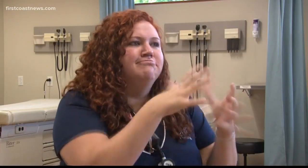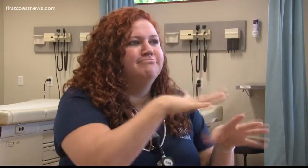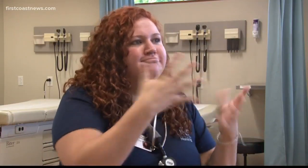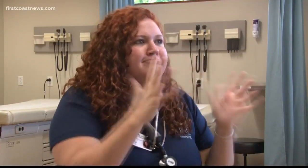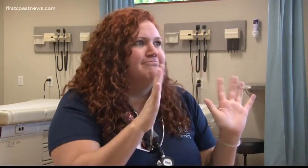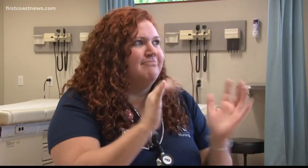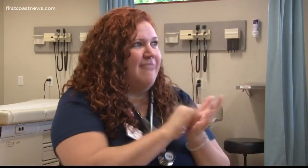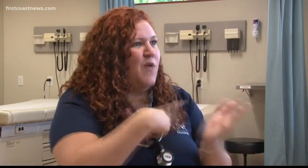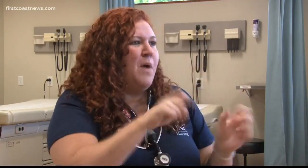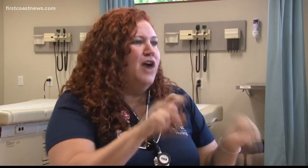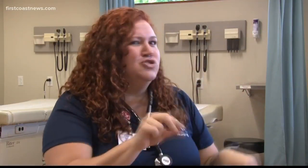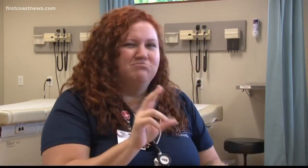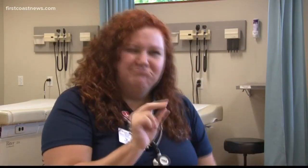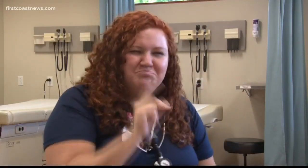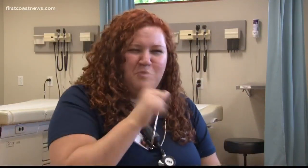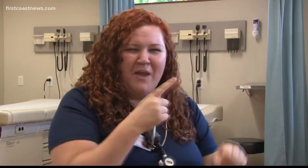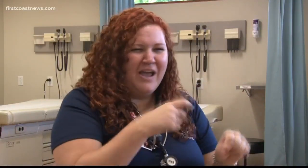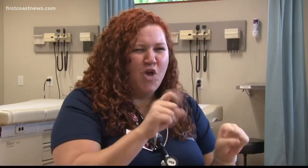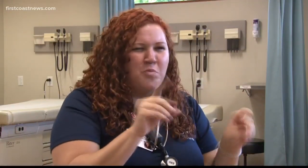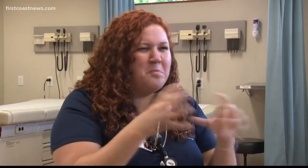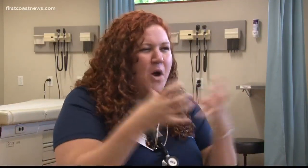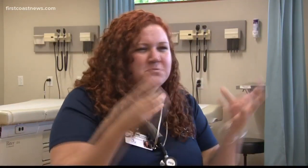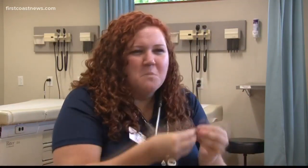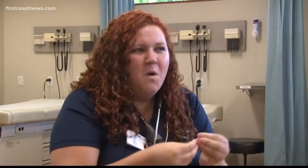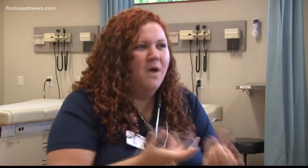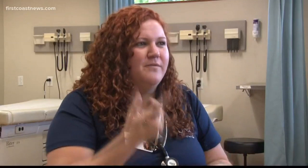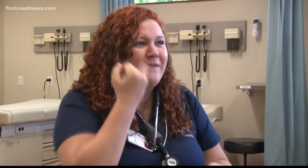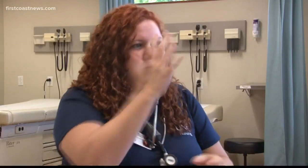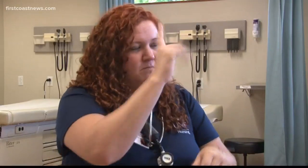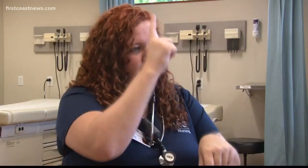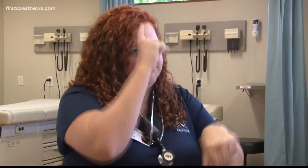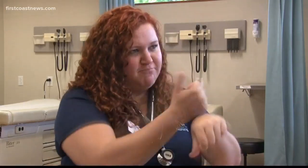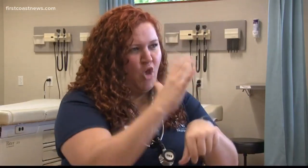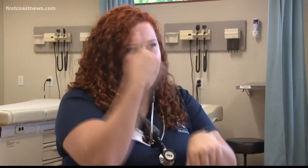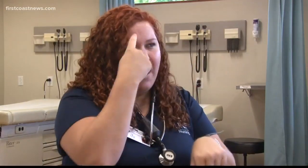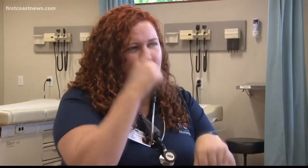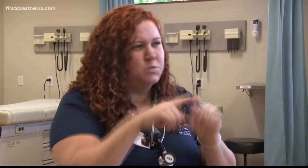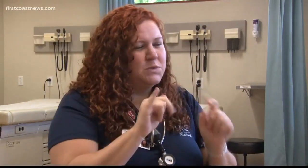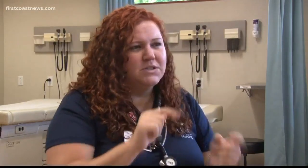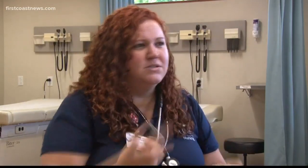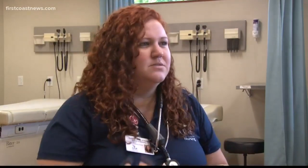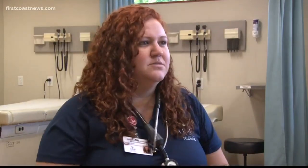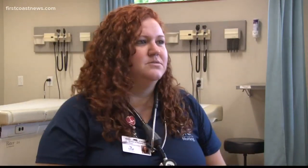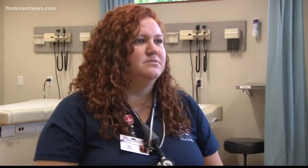or teaching American Sign Language. I want them to be able to do, you know, much more than that.